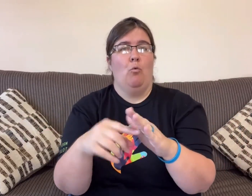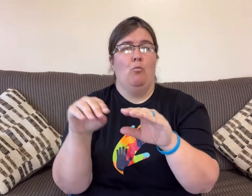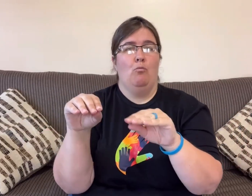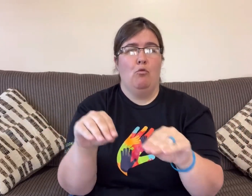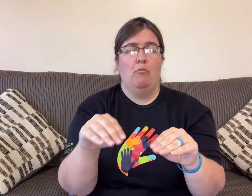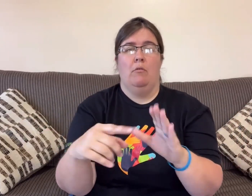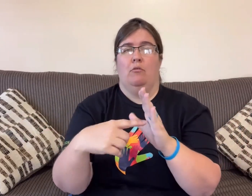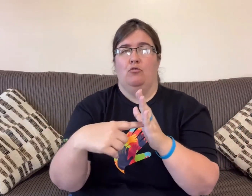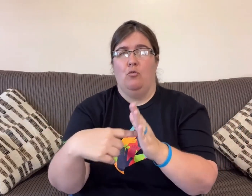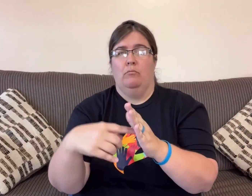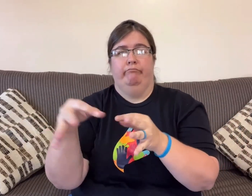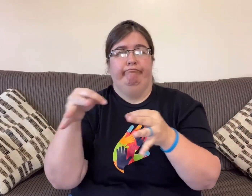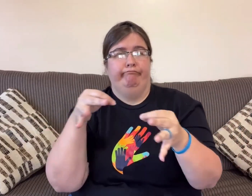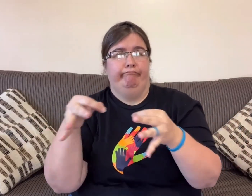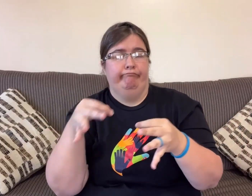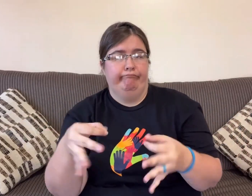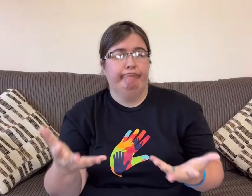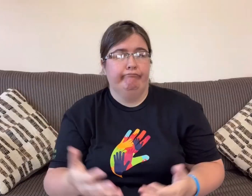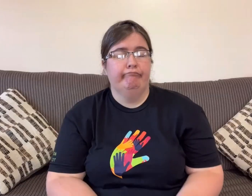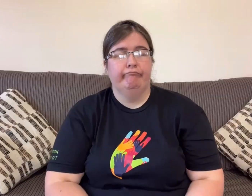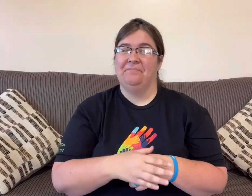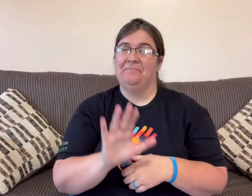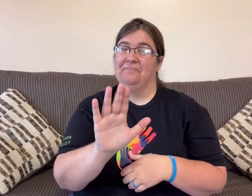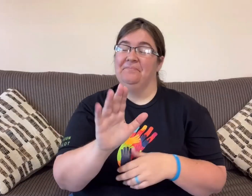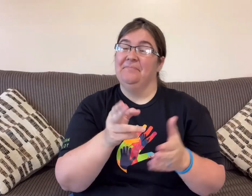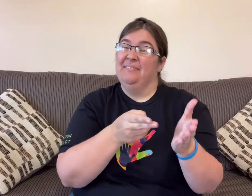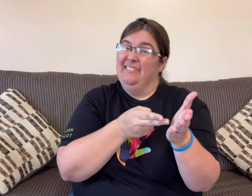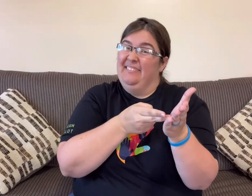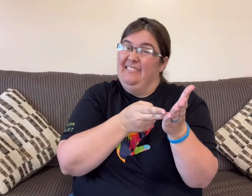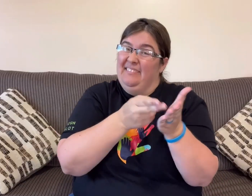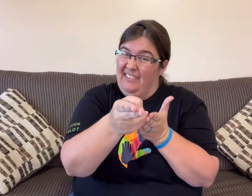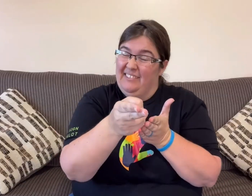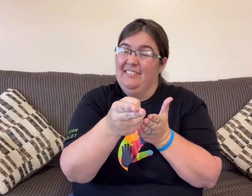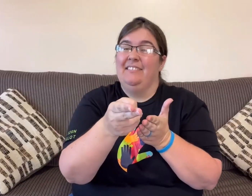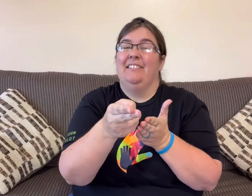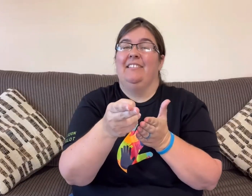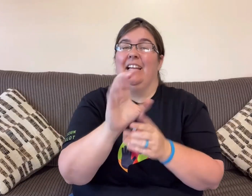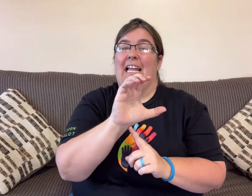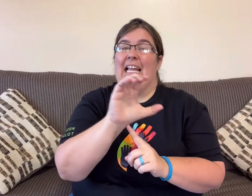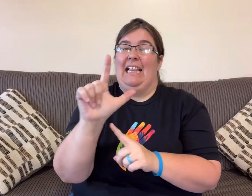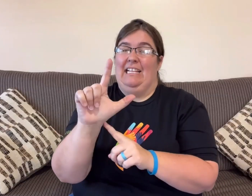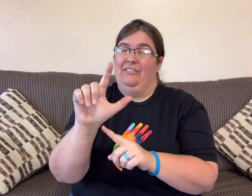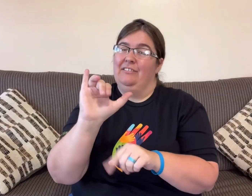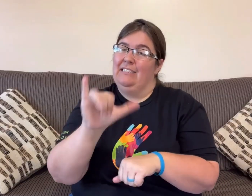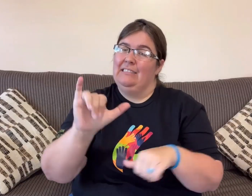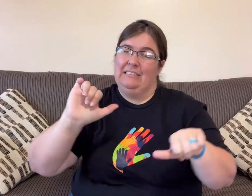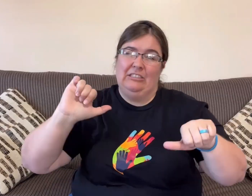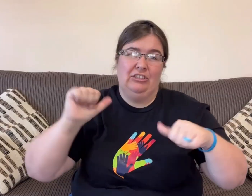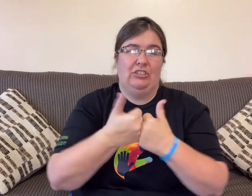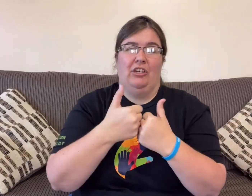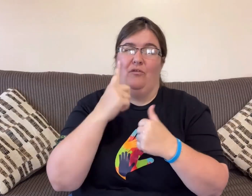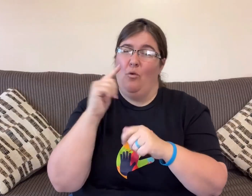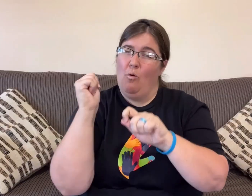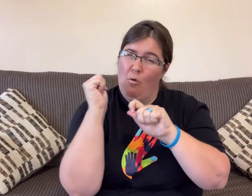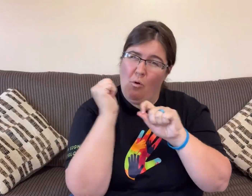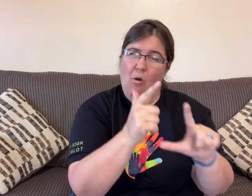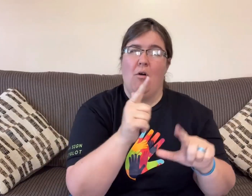Classifiers show movement and enable descriptions. Now, I have to be honest. Classifiers are a huge challenge for all